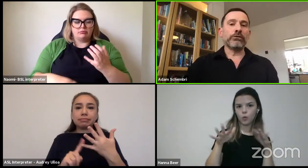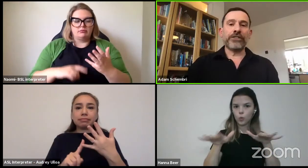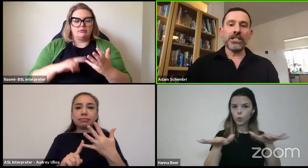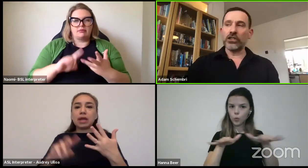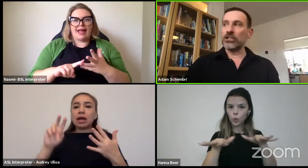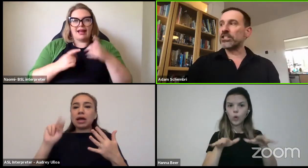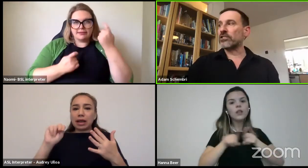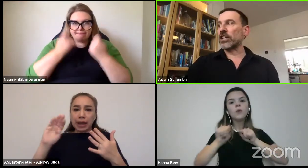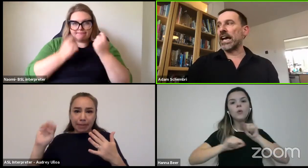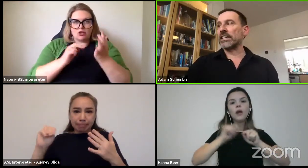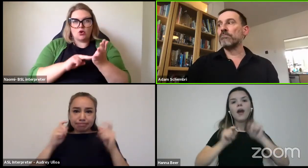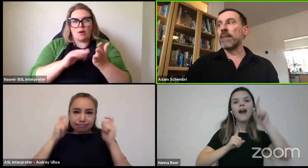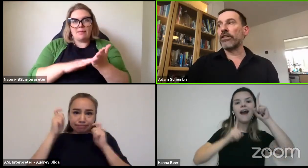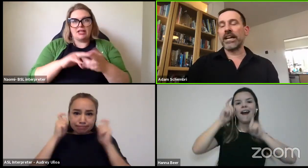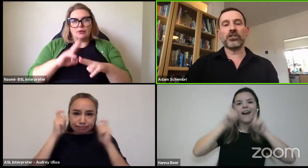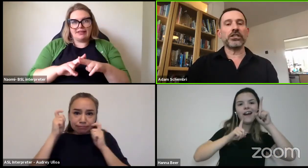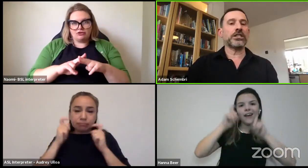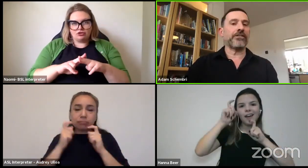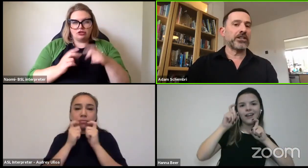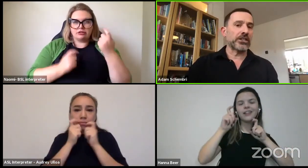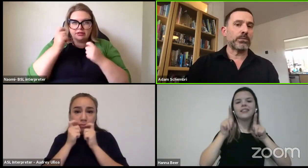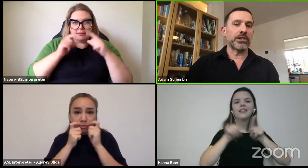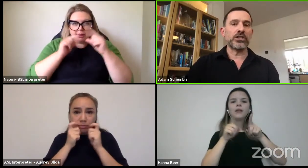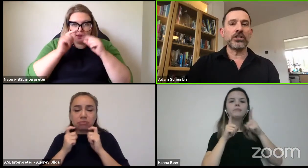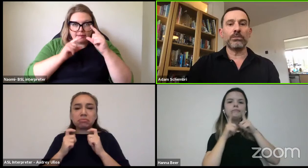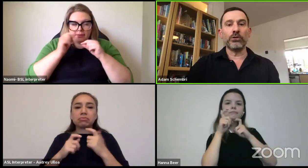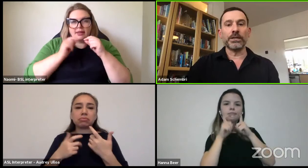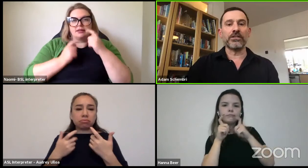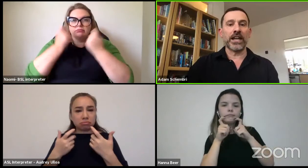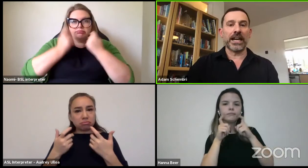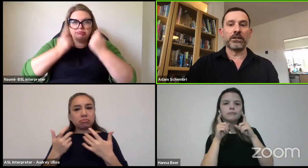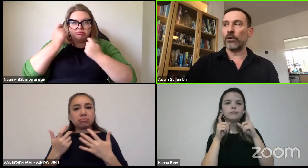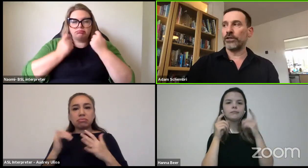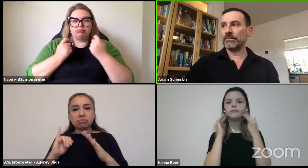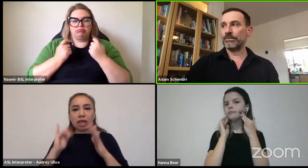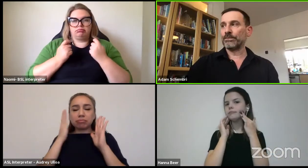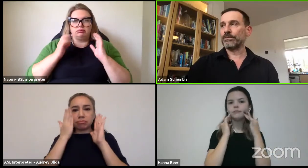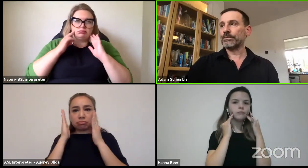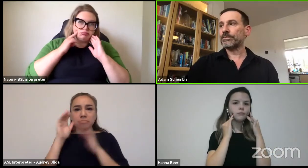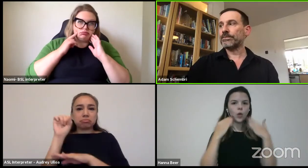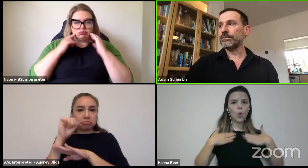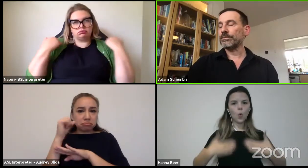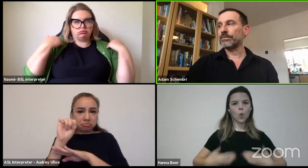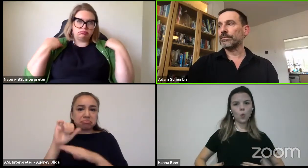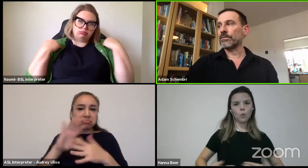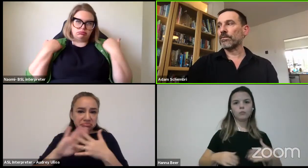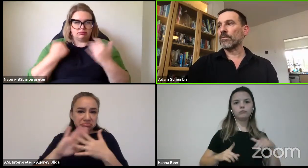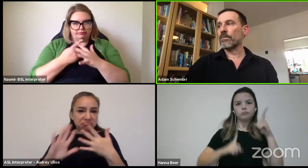non-manual features such as mouth actions, facial expressions, movements of the head and body.